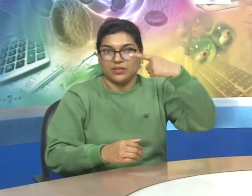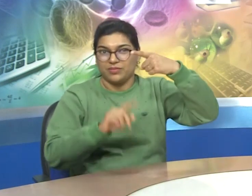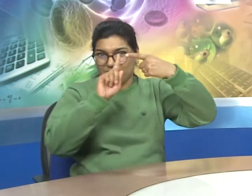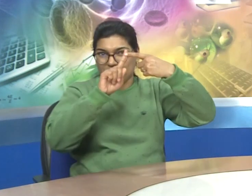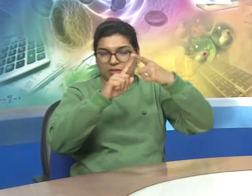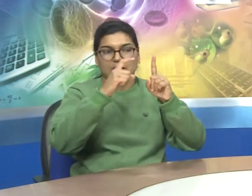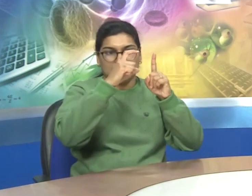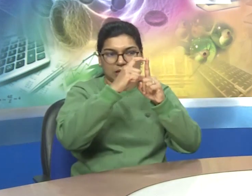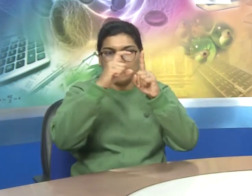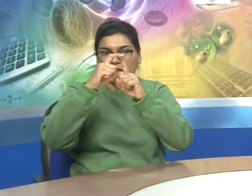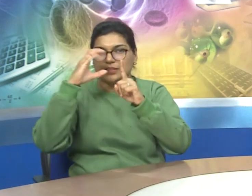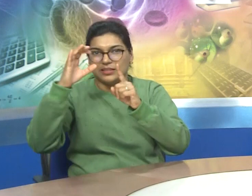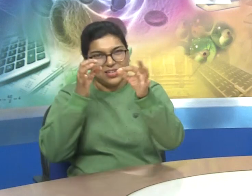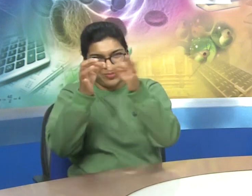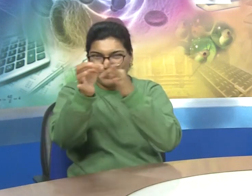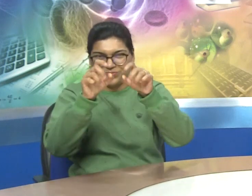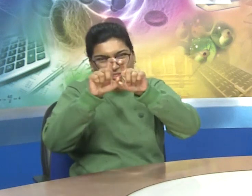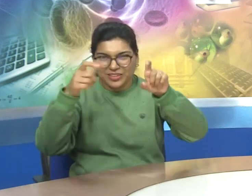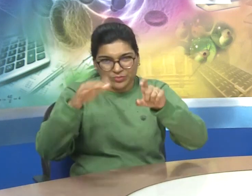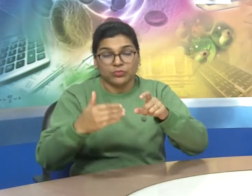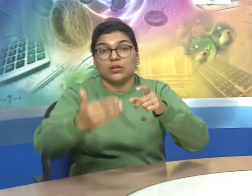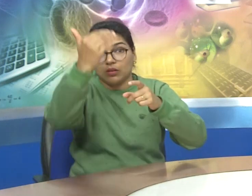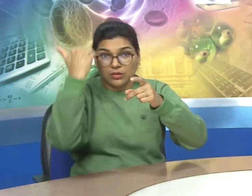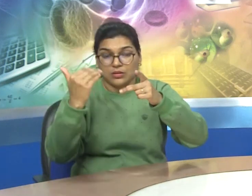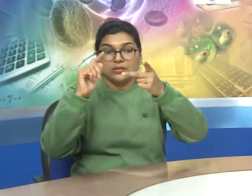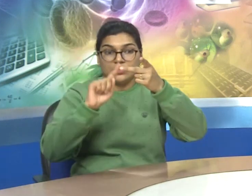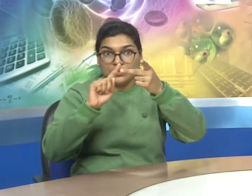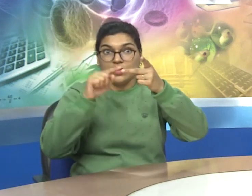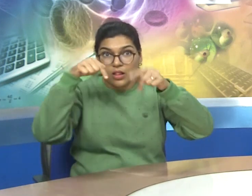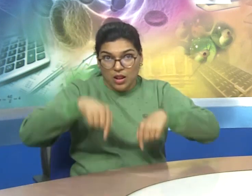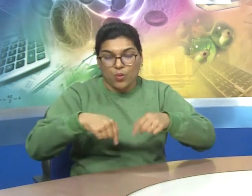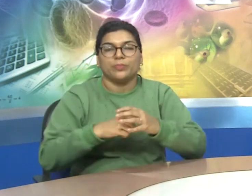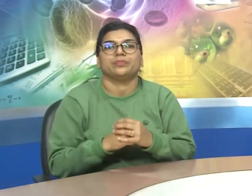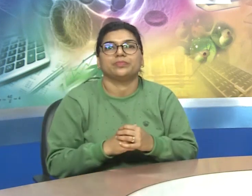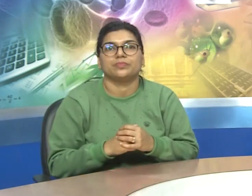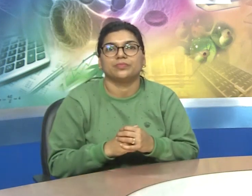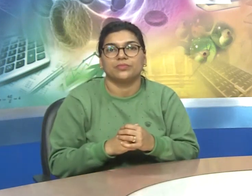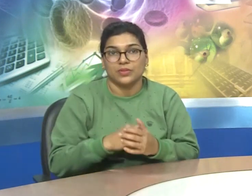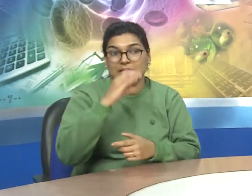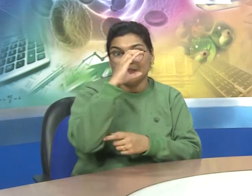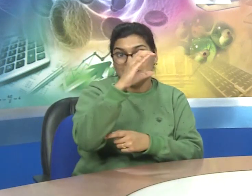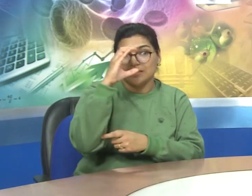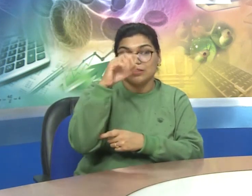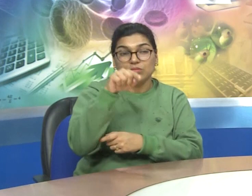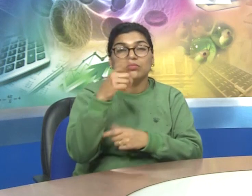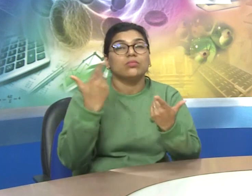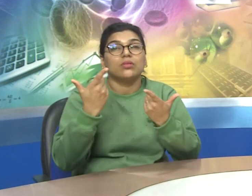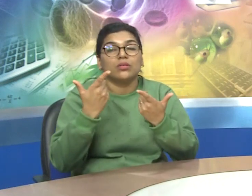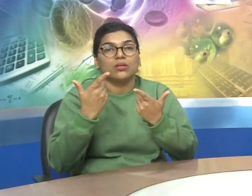We already have understood the DDC classification, which is international. Now here CC, it is colon